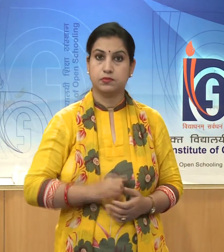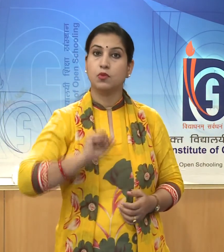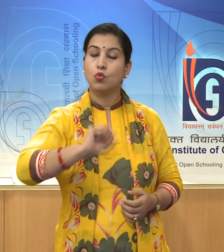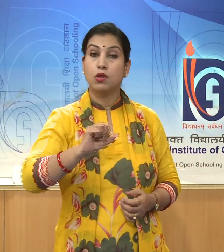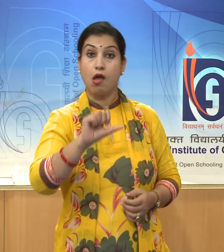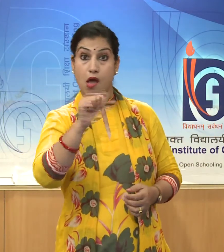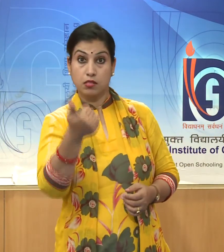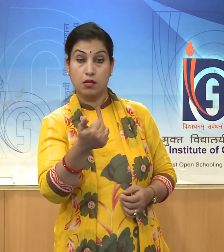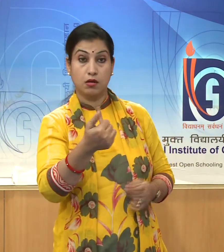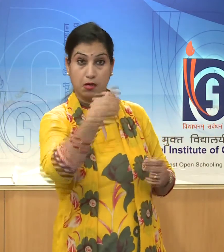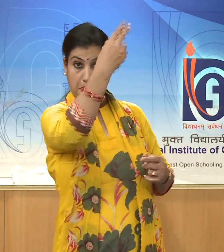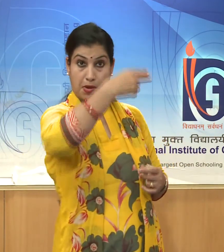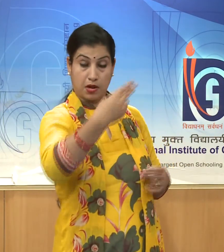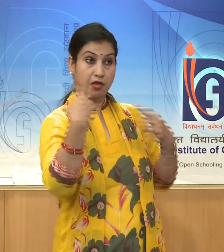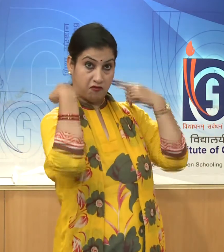His other famous paintings